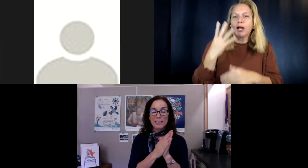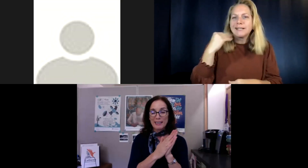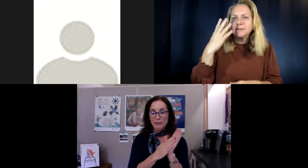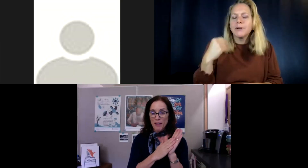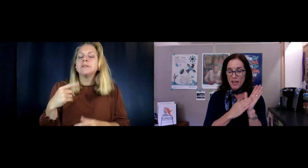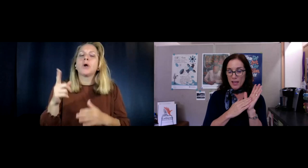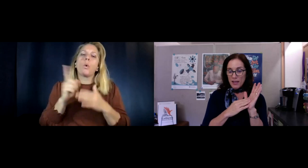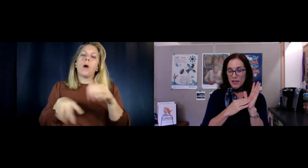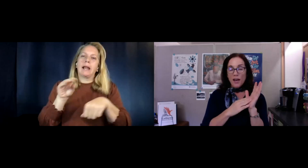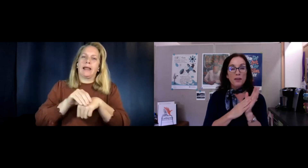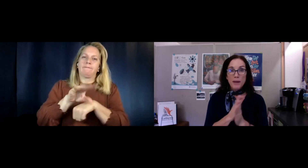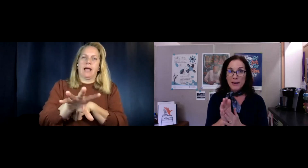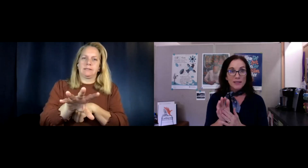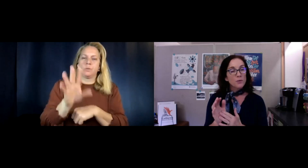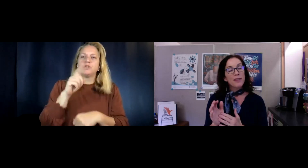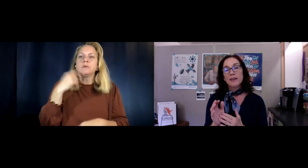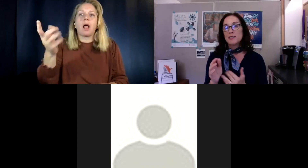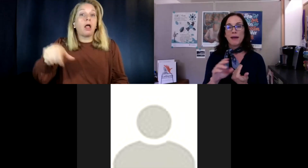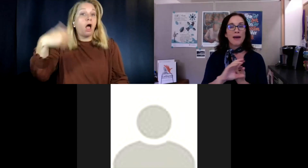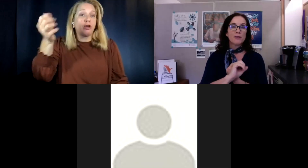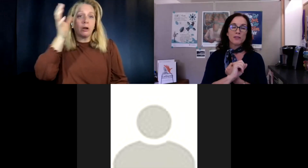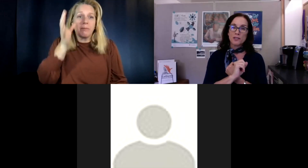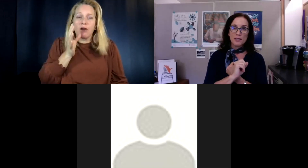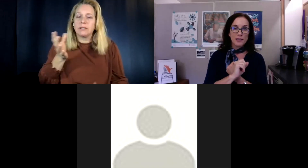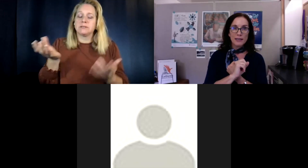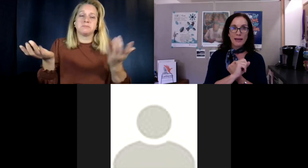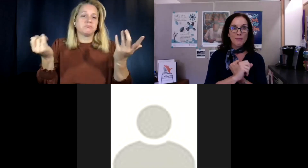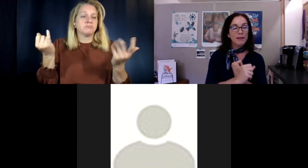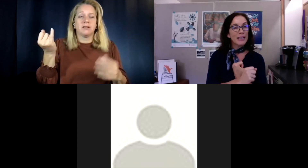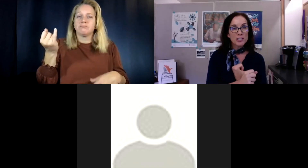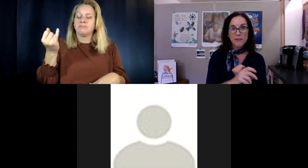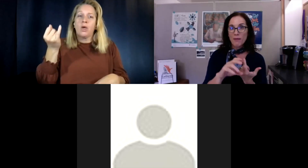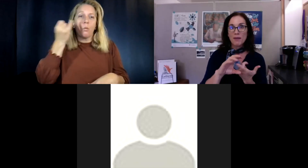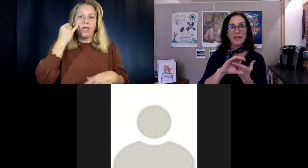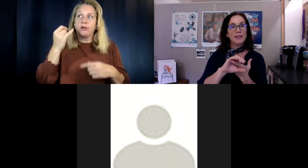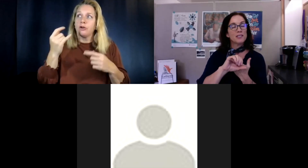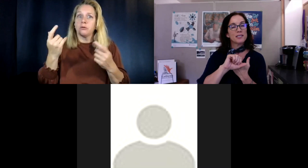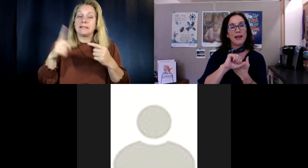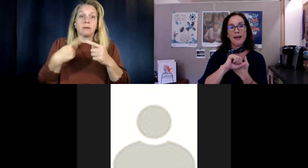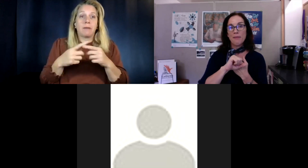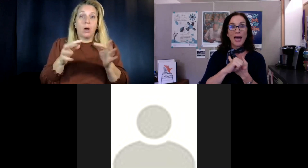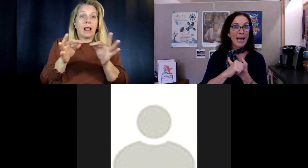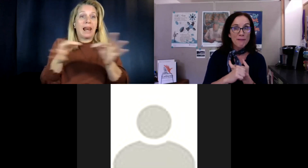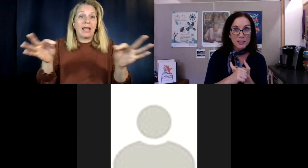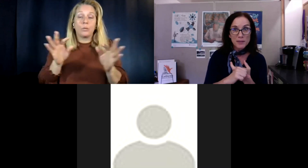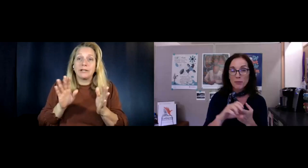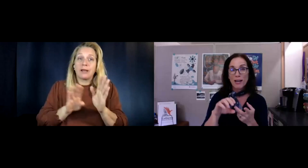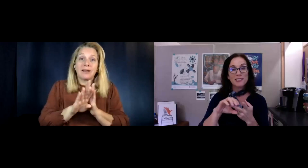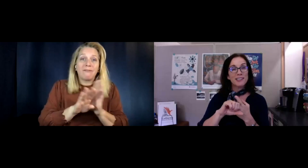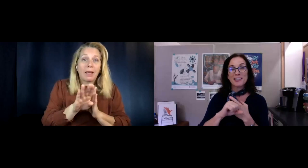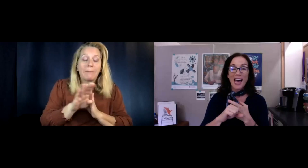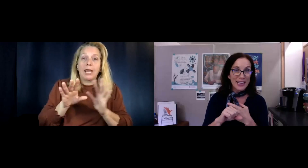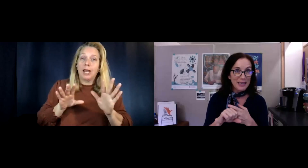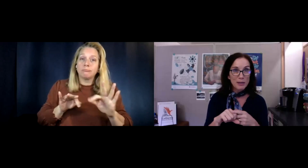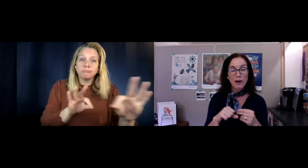you give other parents, whether it's about language development, the IFSP